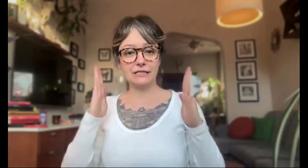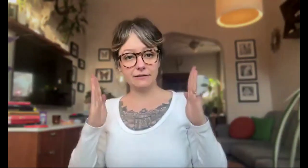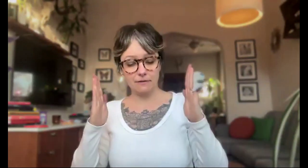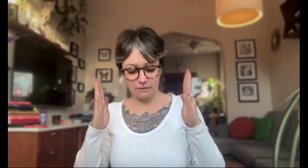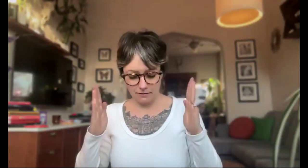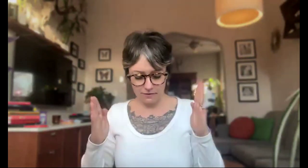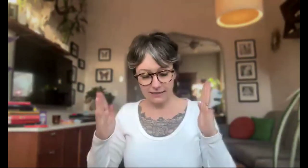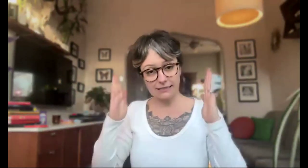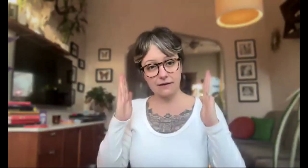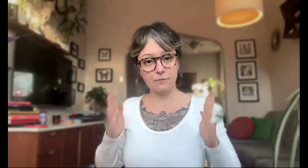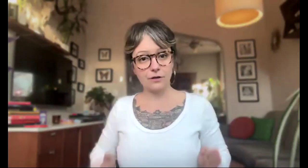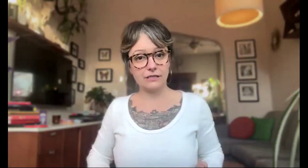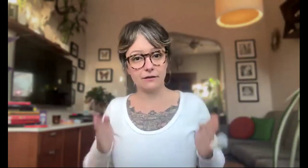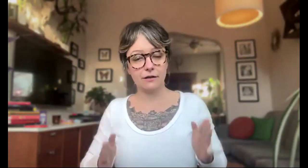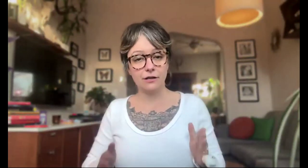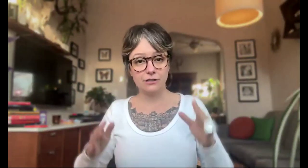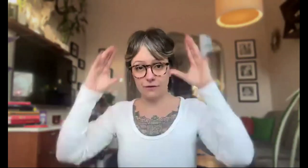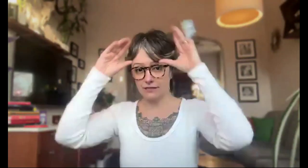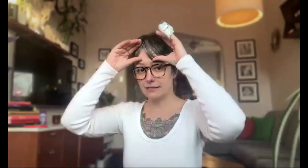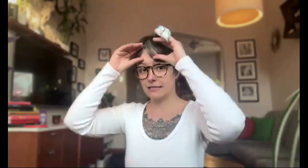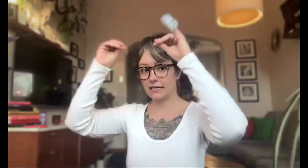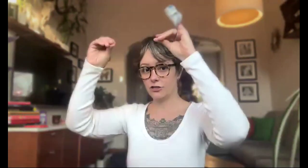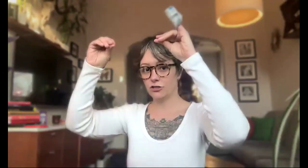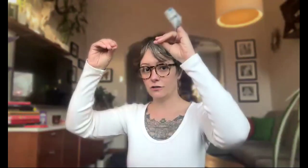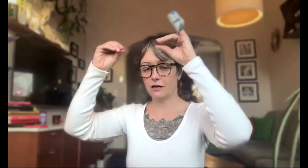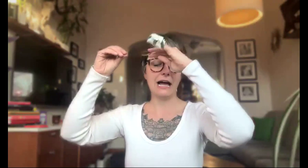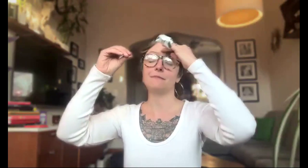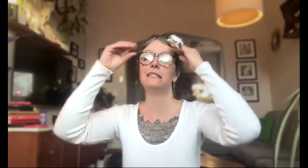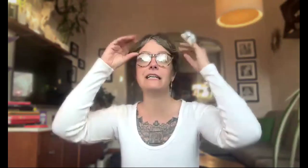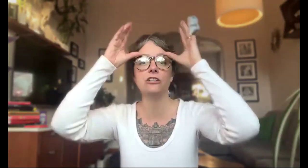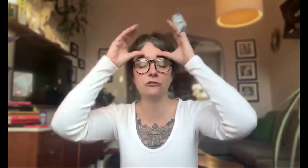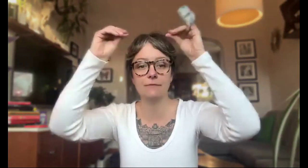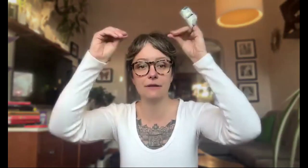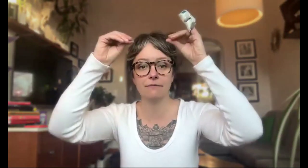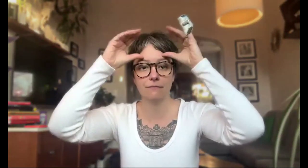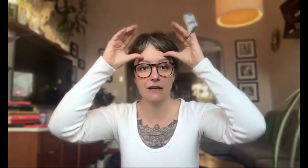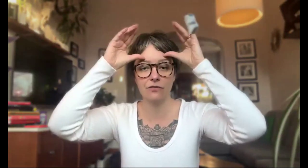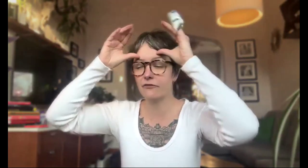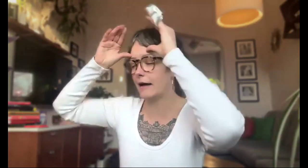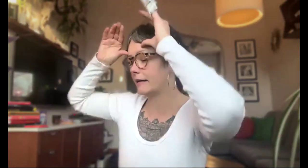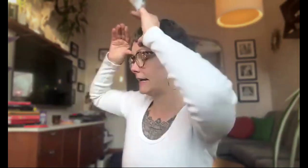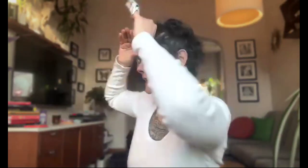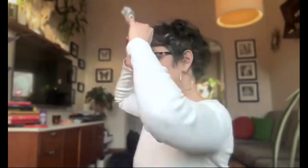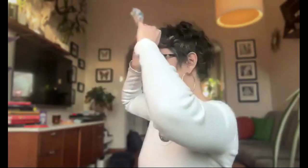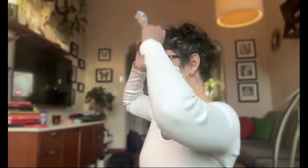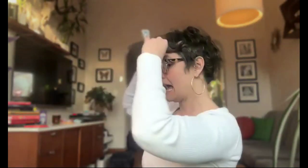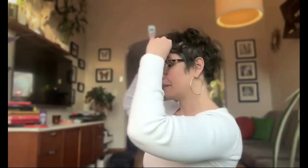person, this is the sign for person. So this is teach. I am teaching you something. If you think about it, it is I am